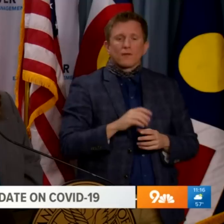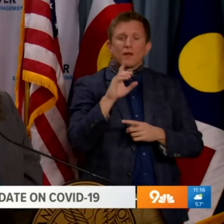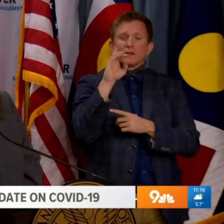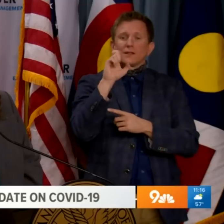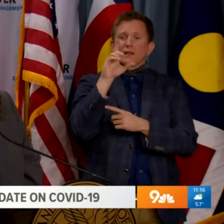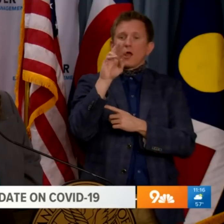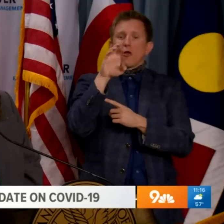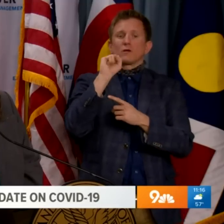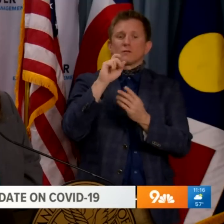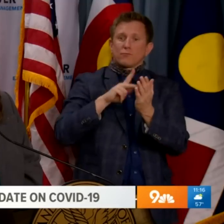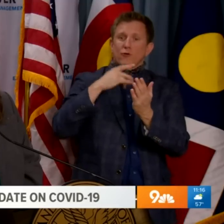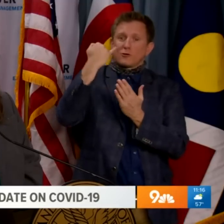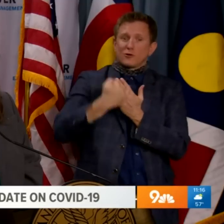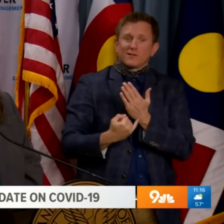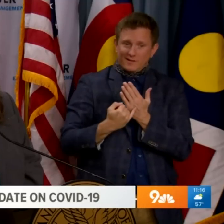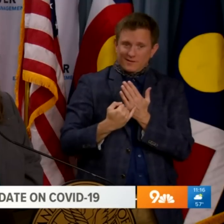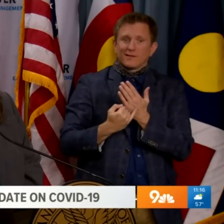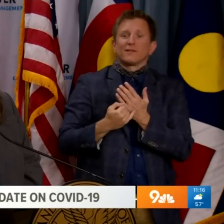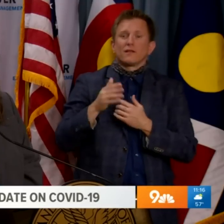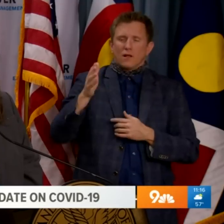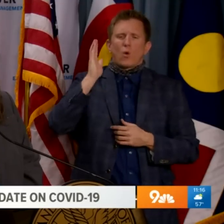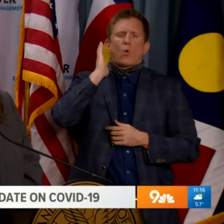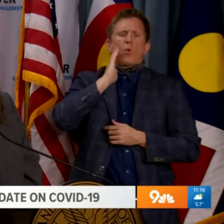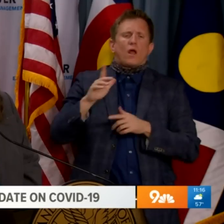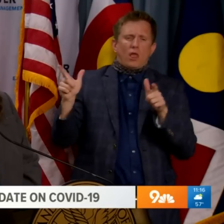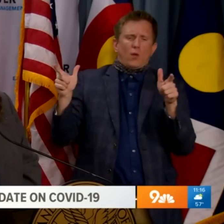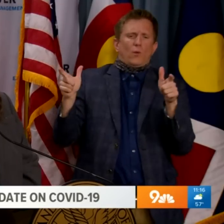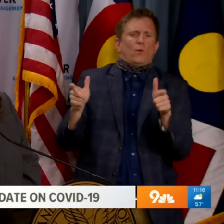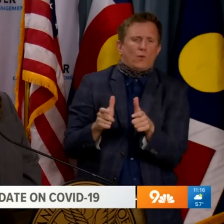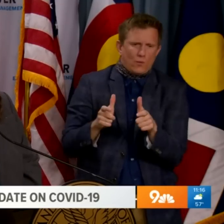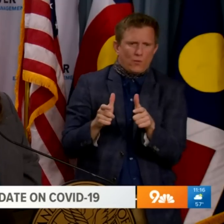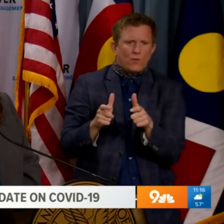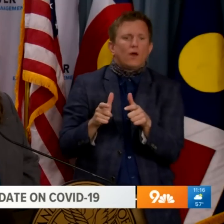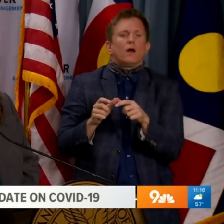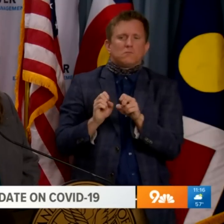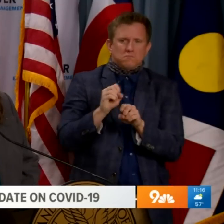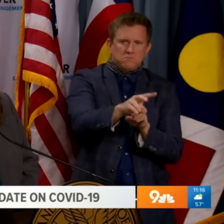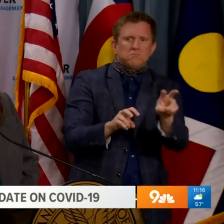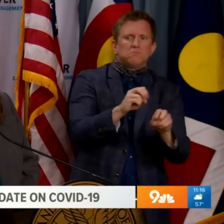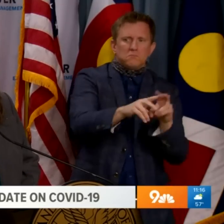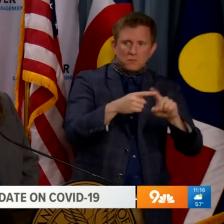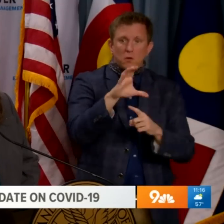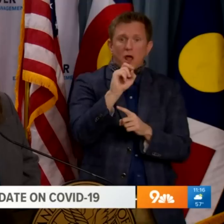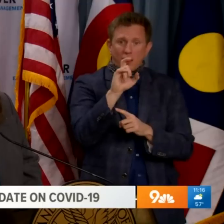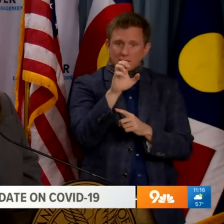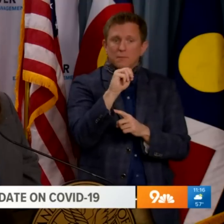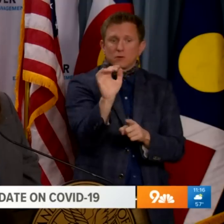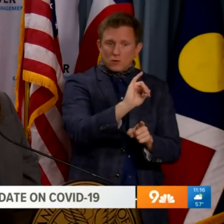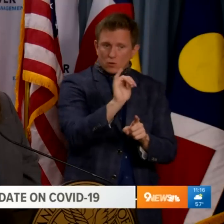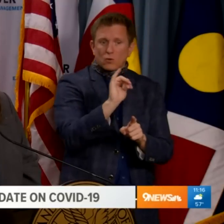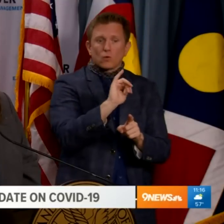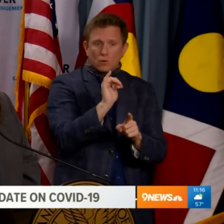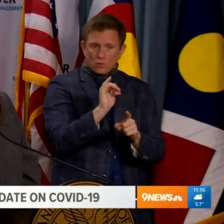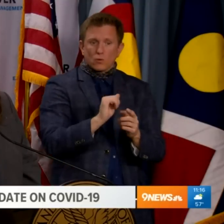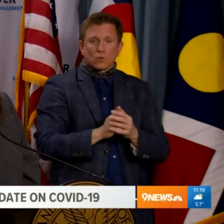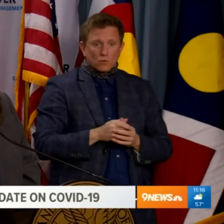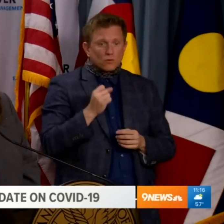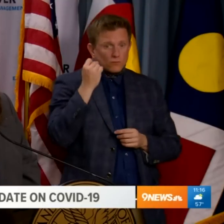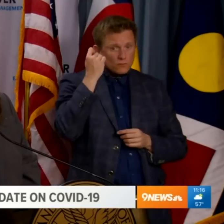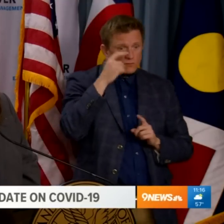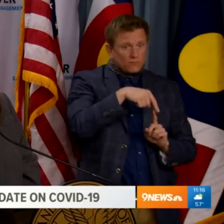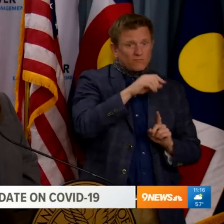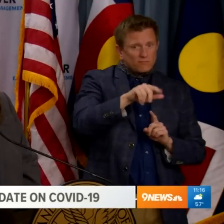emergency shelters for women. This includes Catholic Charities Women's Emergency Services Shelter, which will be suspending operations, and those